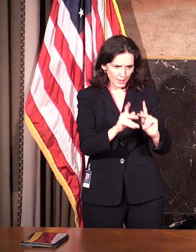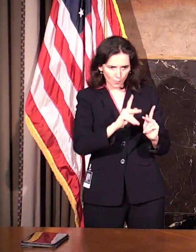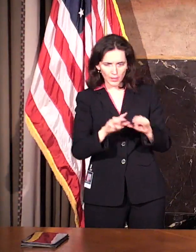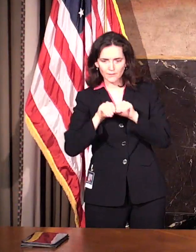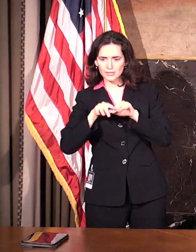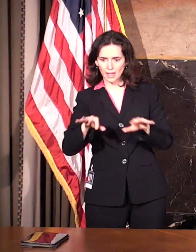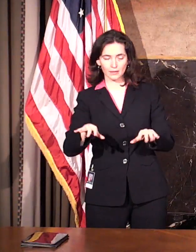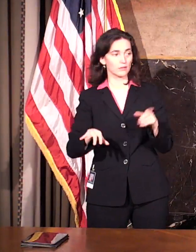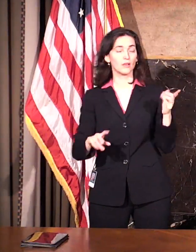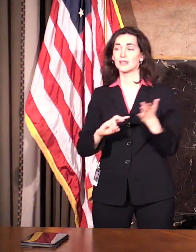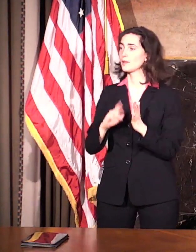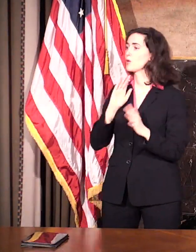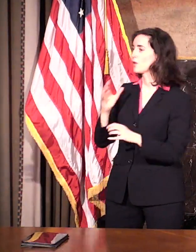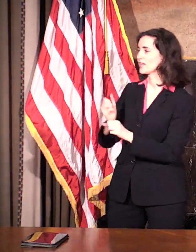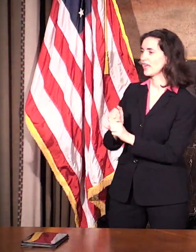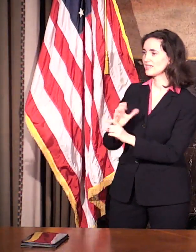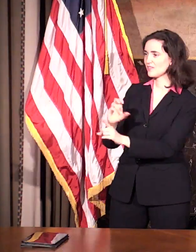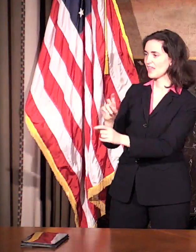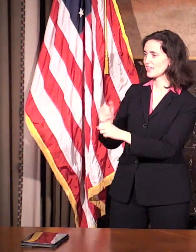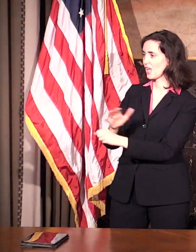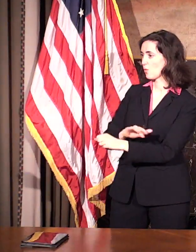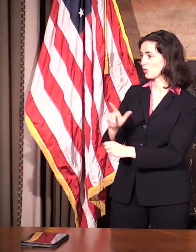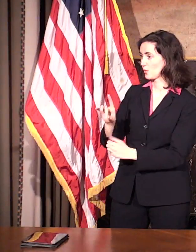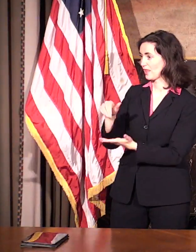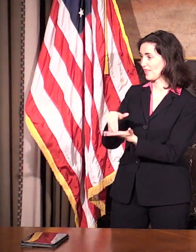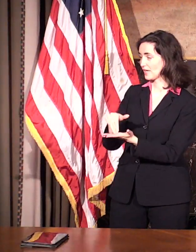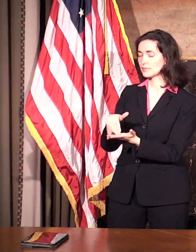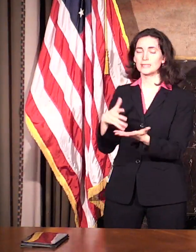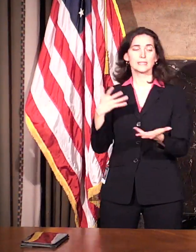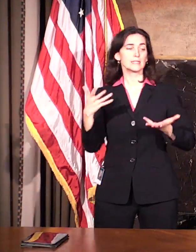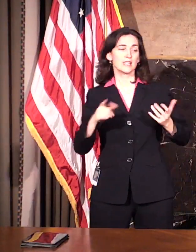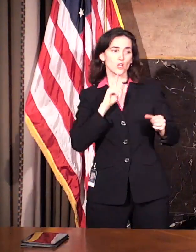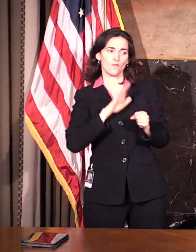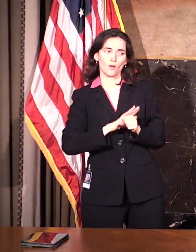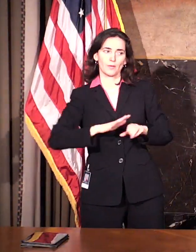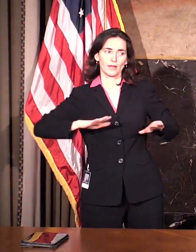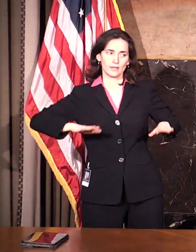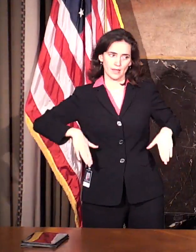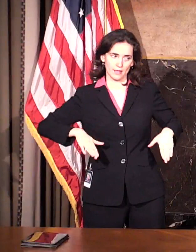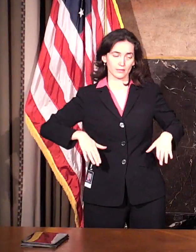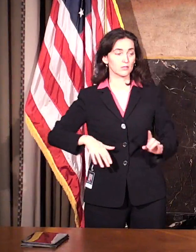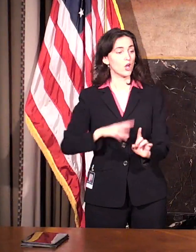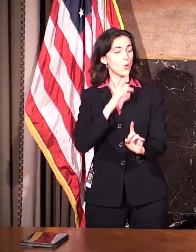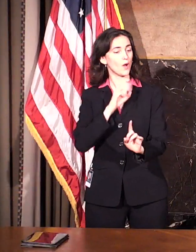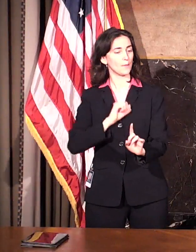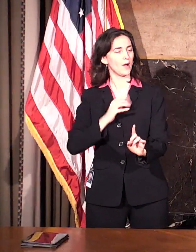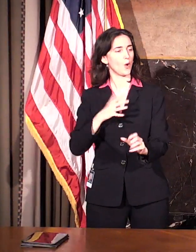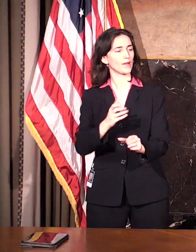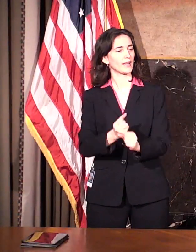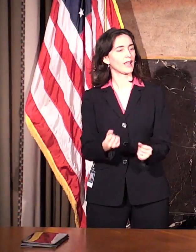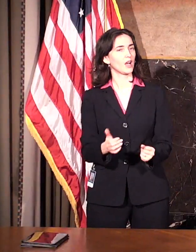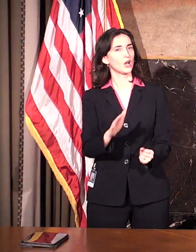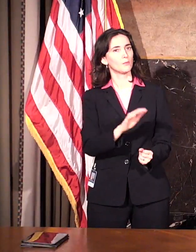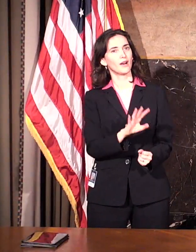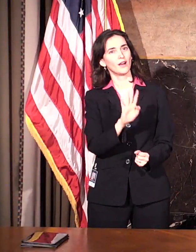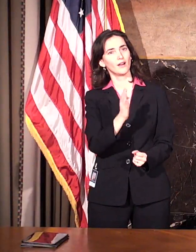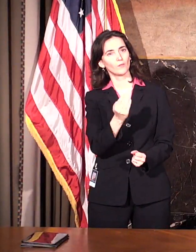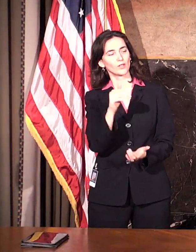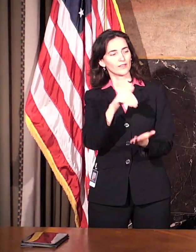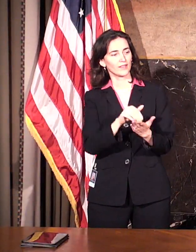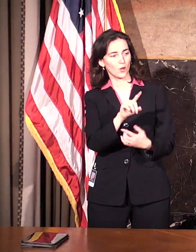about 28,000? We haven't, that's not confirmed. The Walmart's got about